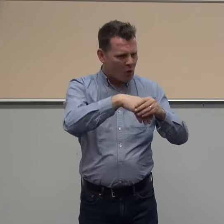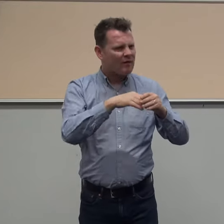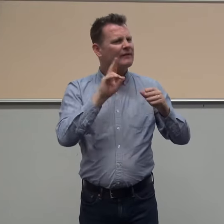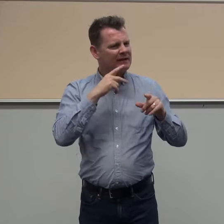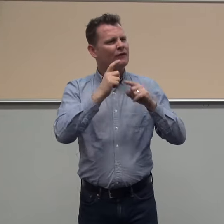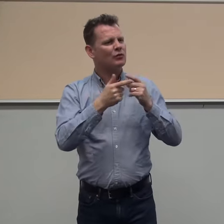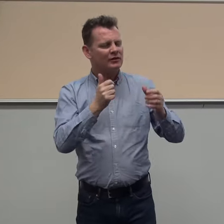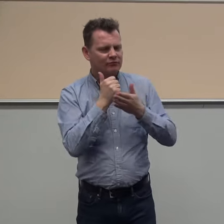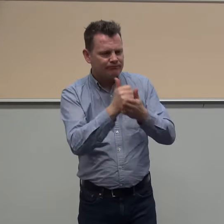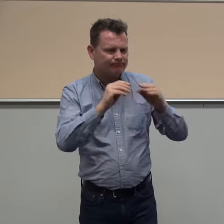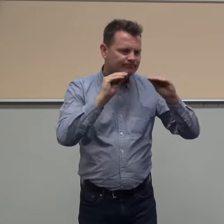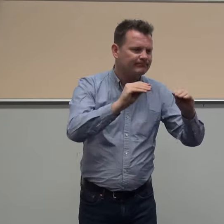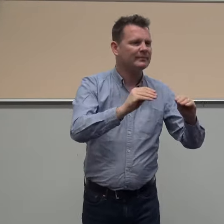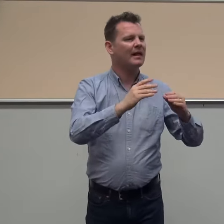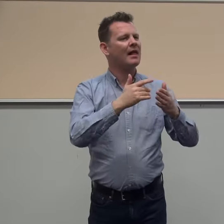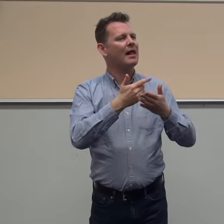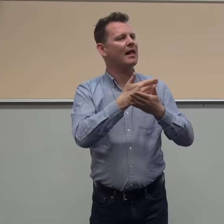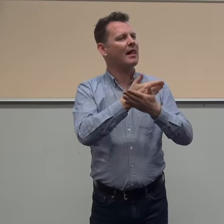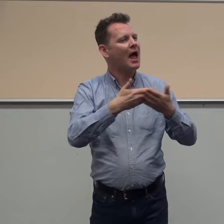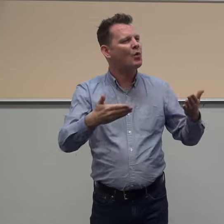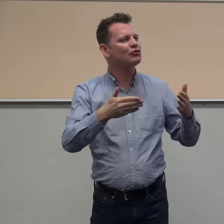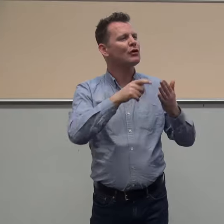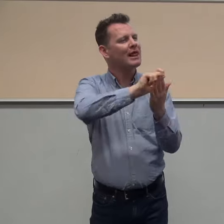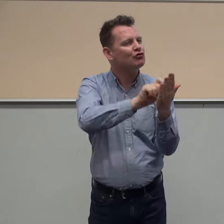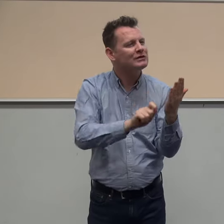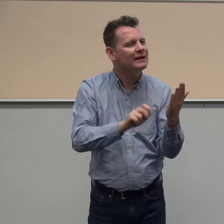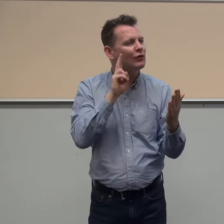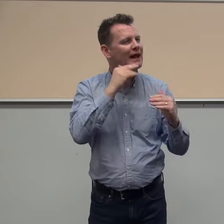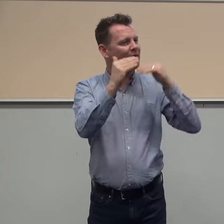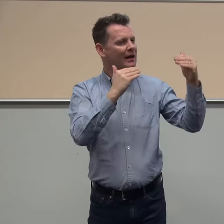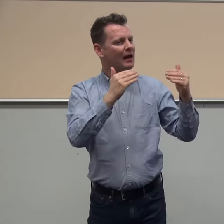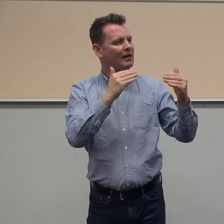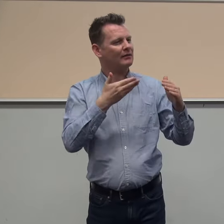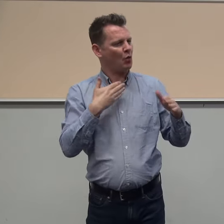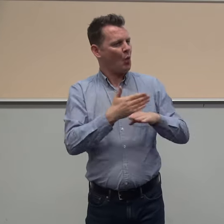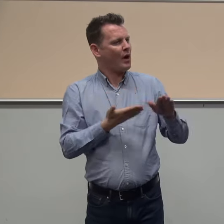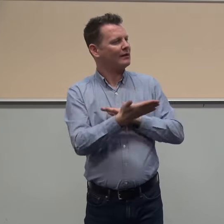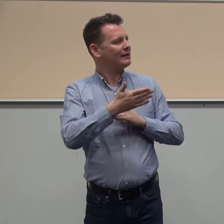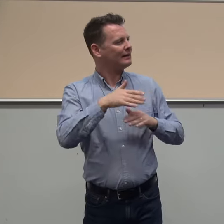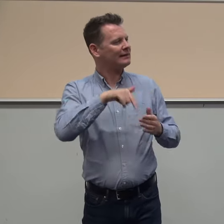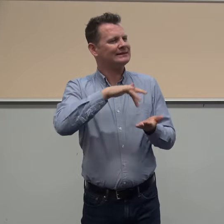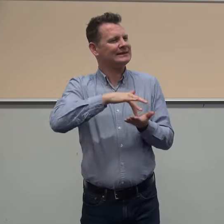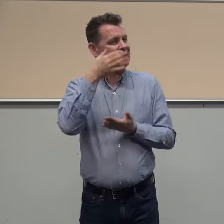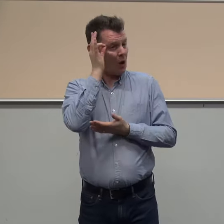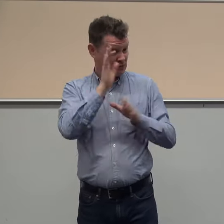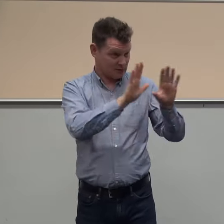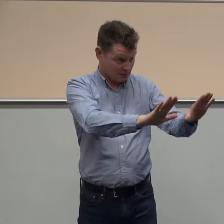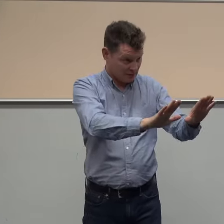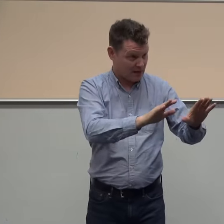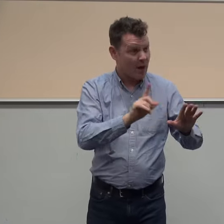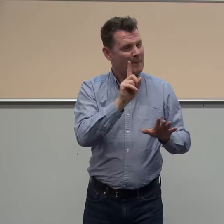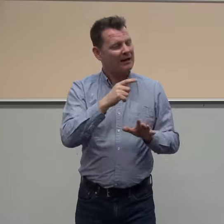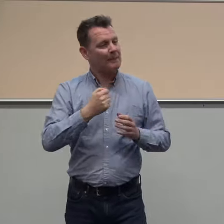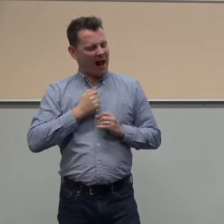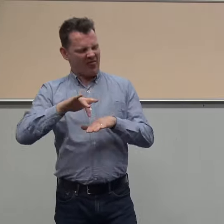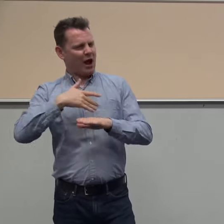language basis, teaching literacy to deaf adults for City Council. And in theatrical terms, it triggered